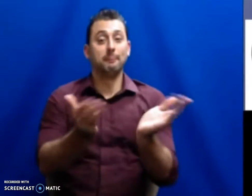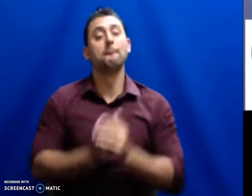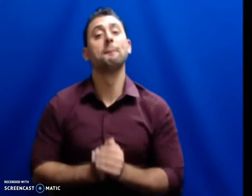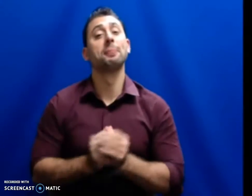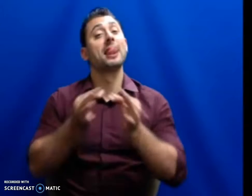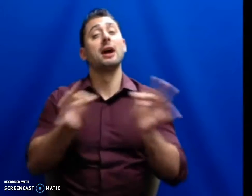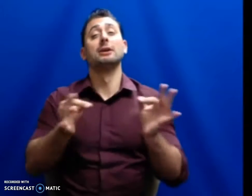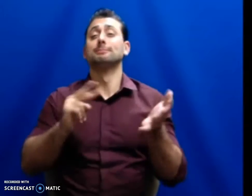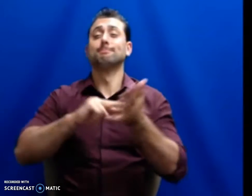all of them interact.